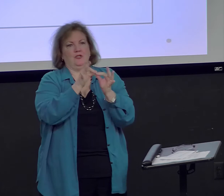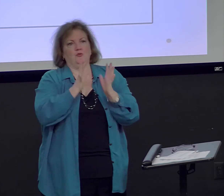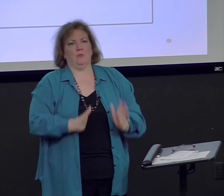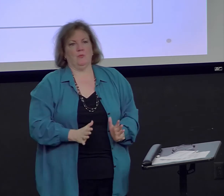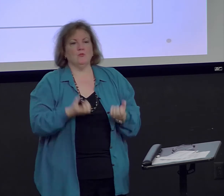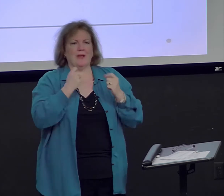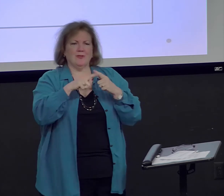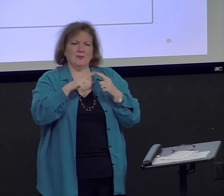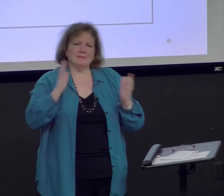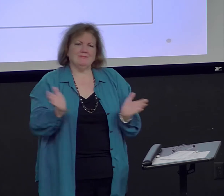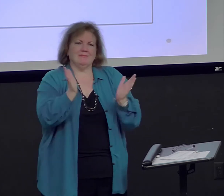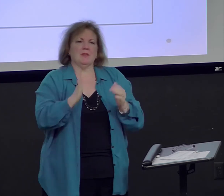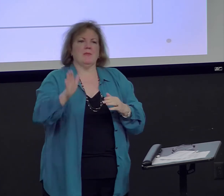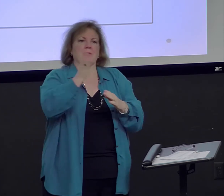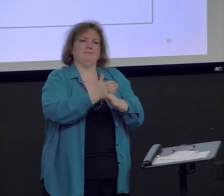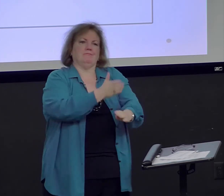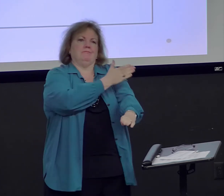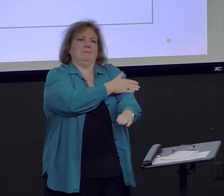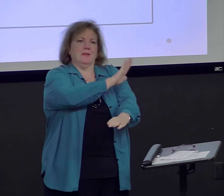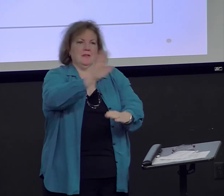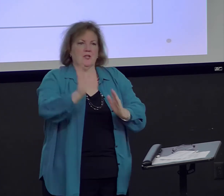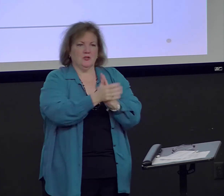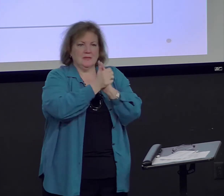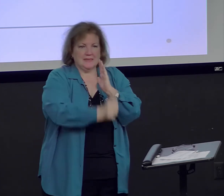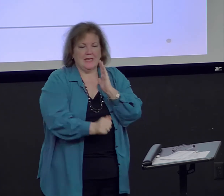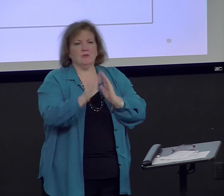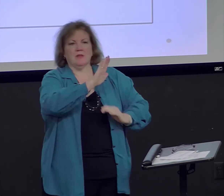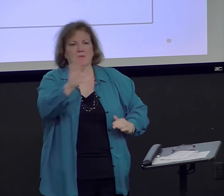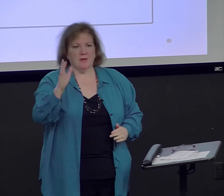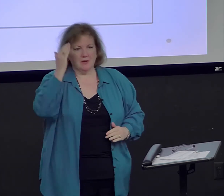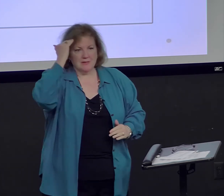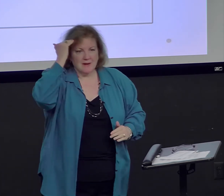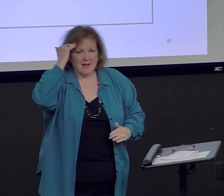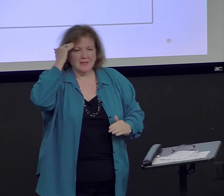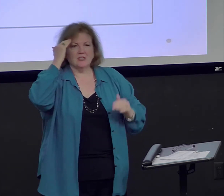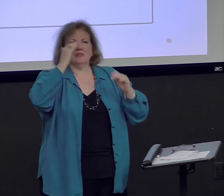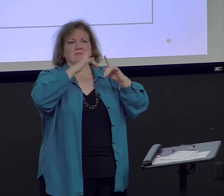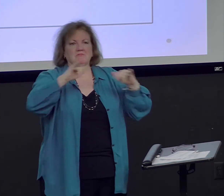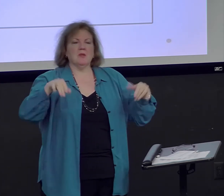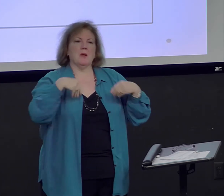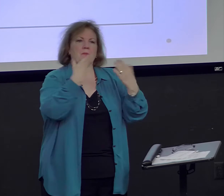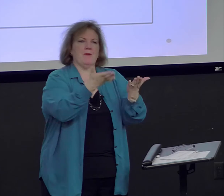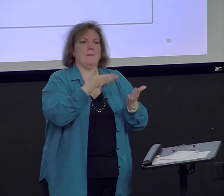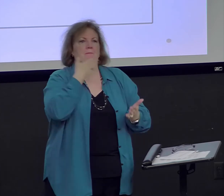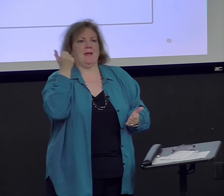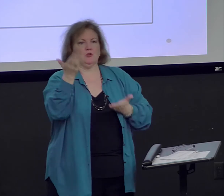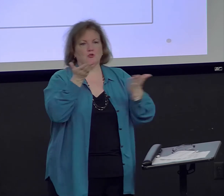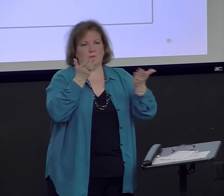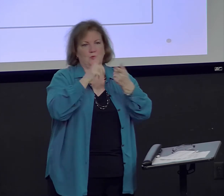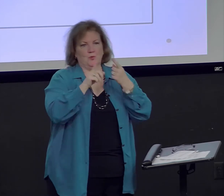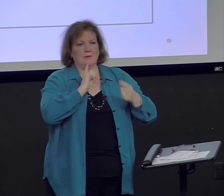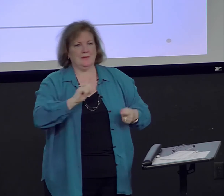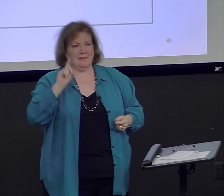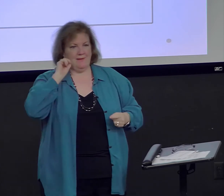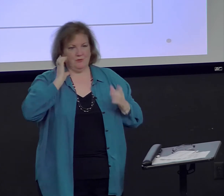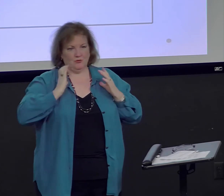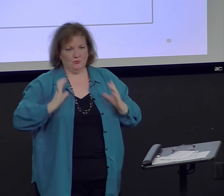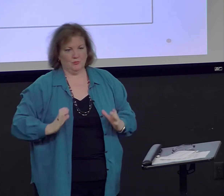research practices for interpreters, to be able to improve the skills of the interpreters that are out there working as practitioners, and also